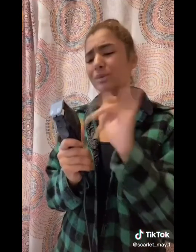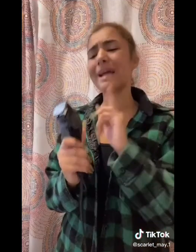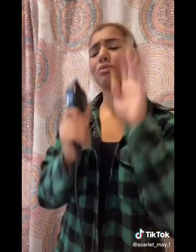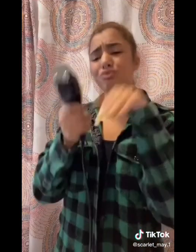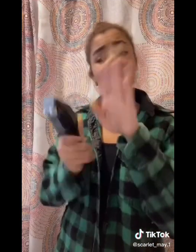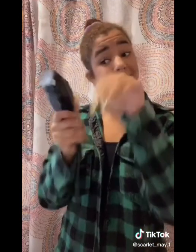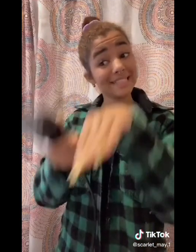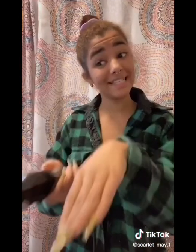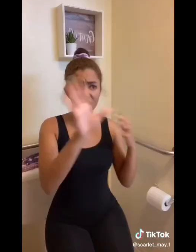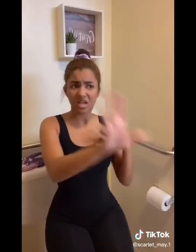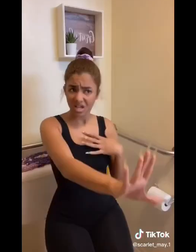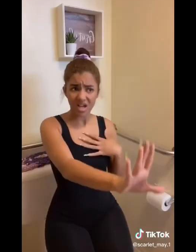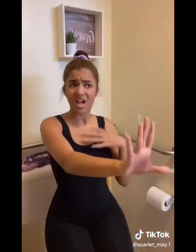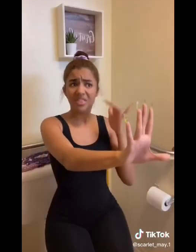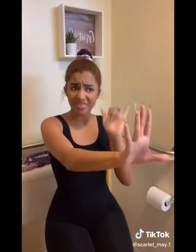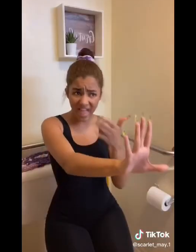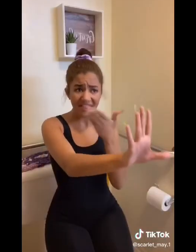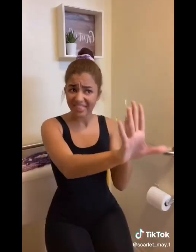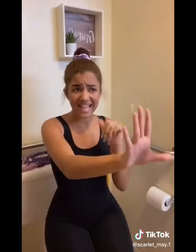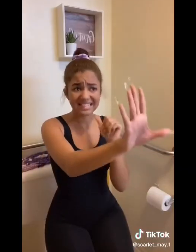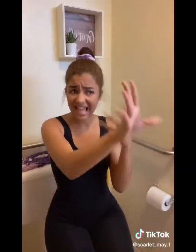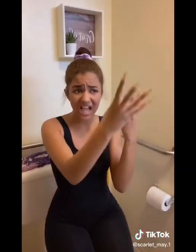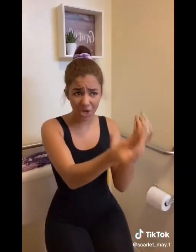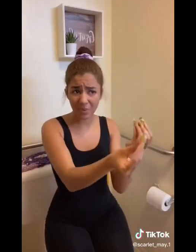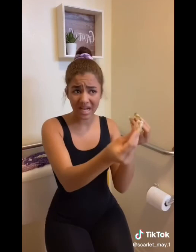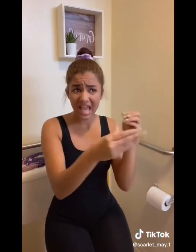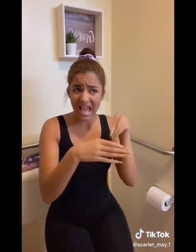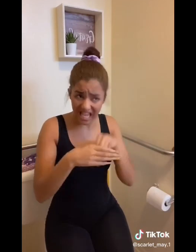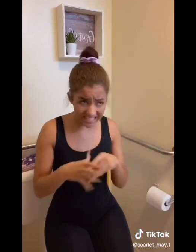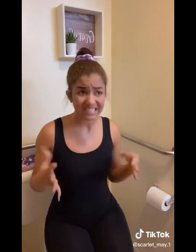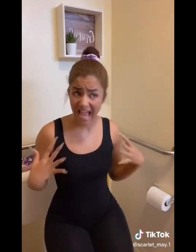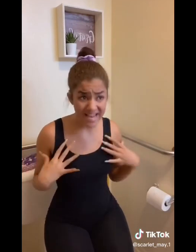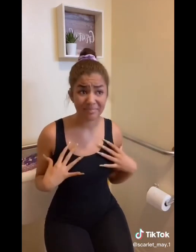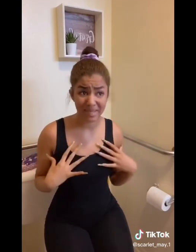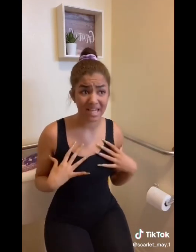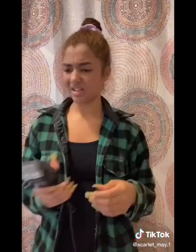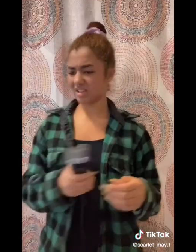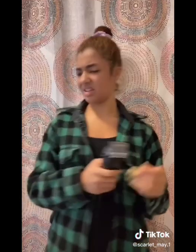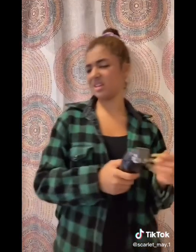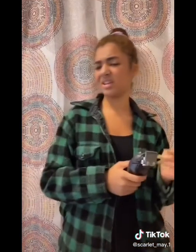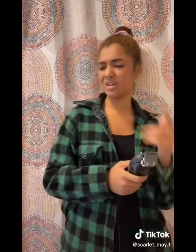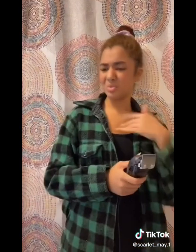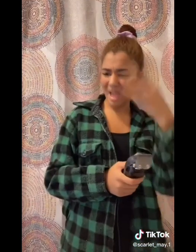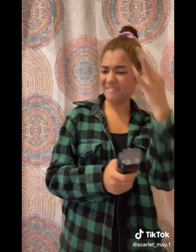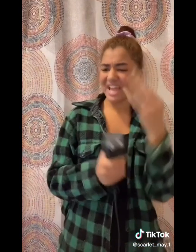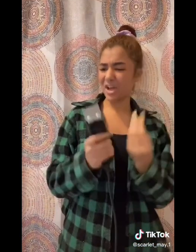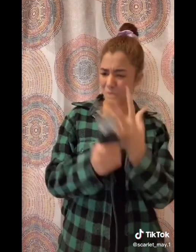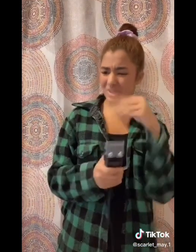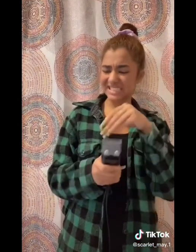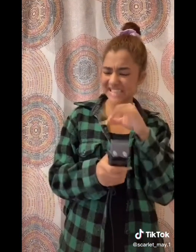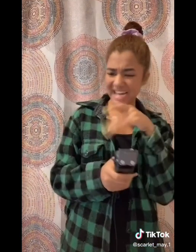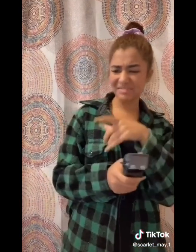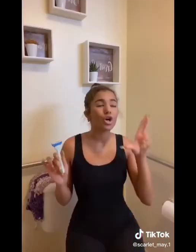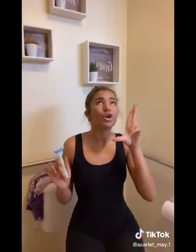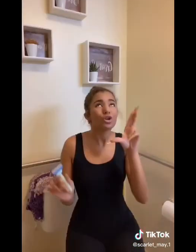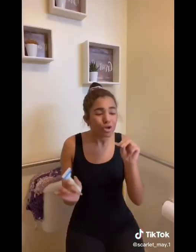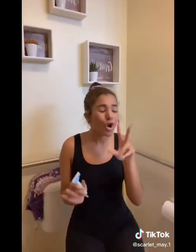Red Sea. That thing is not going inside of me. You have hair growing inside of you? No, but